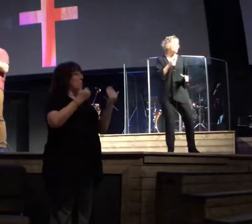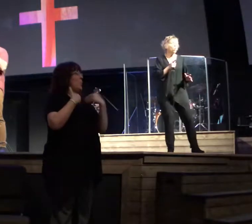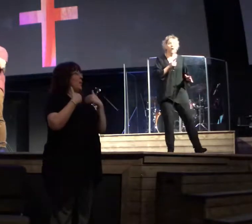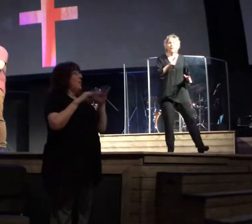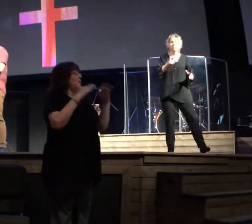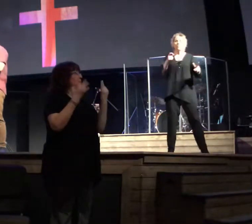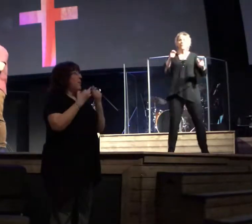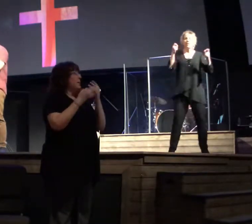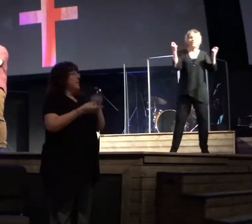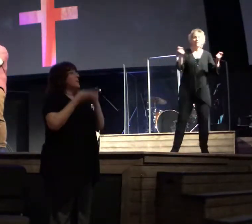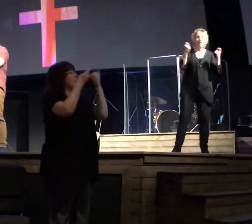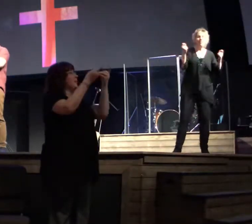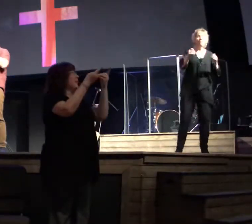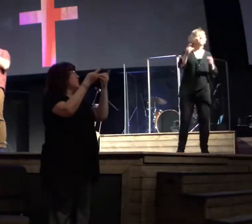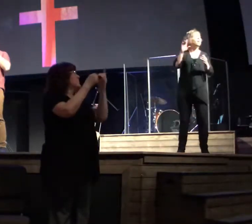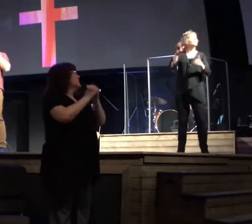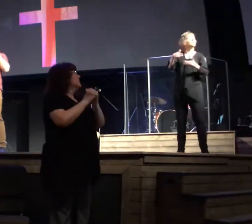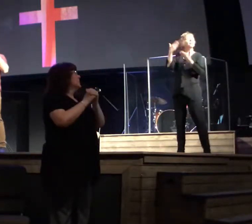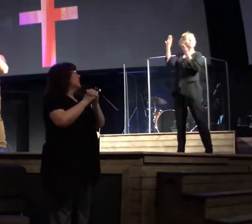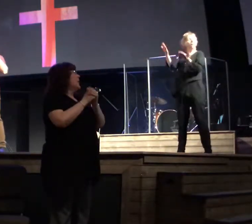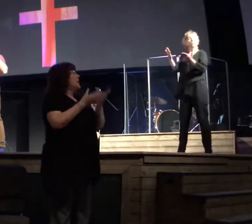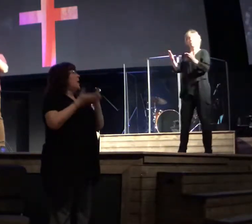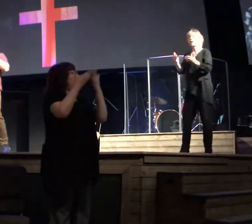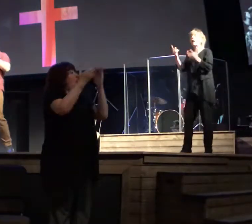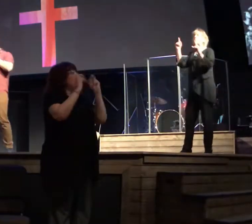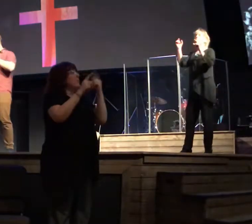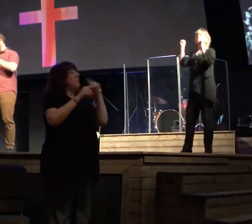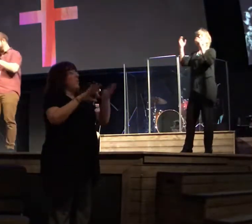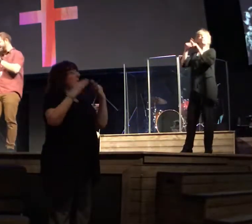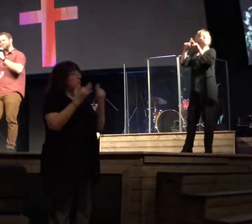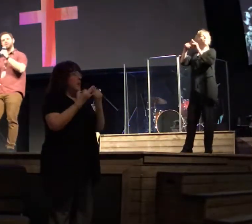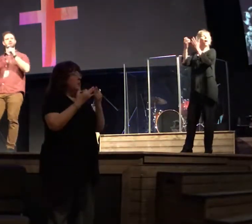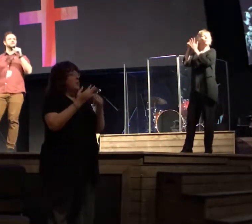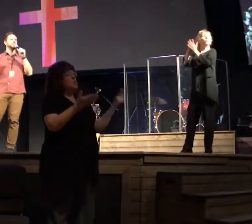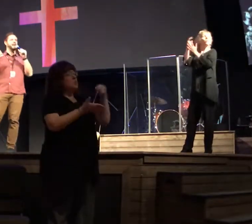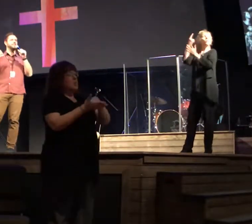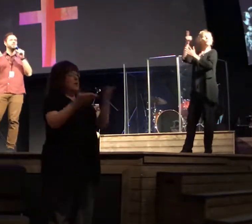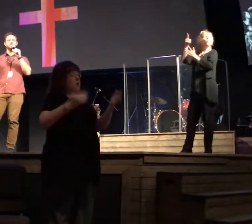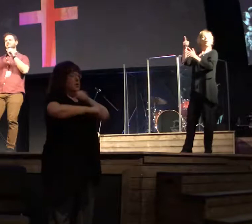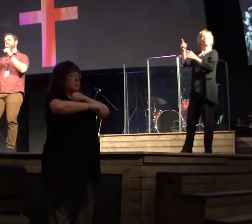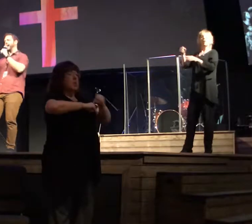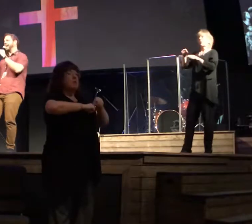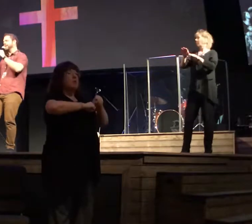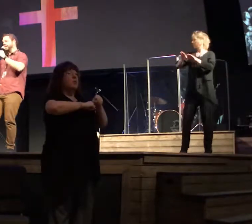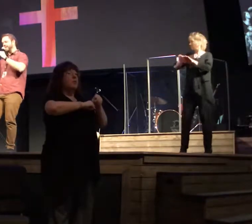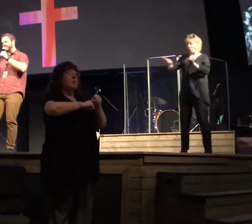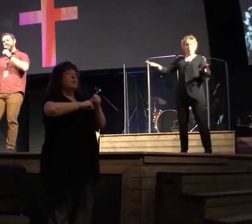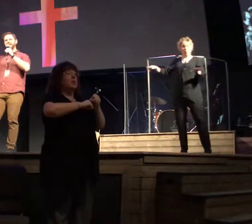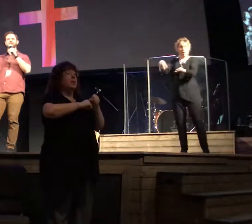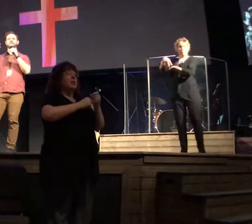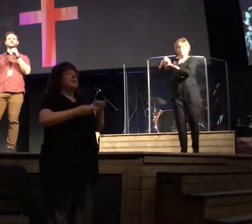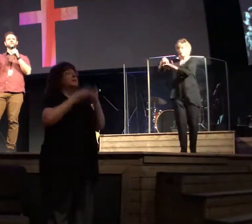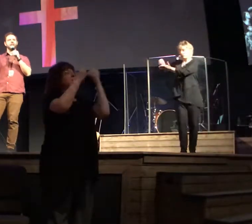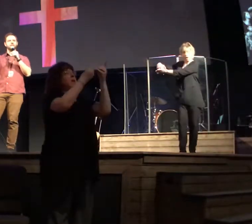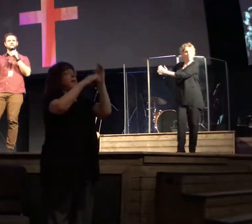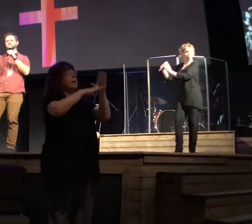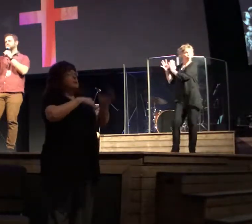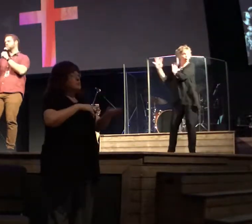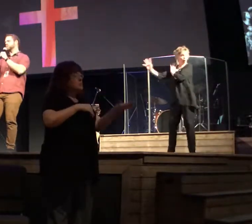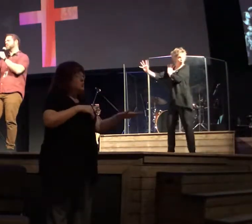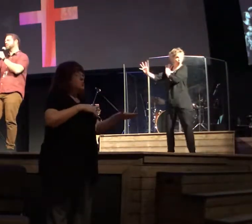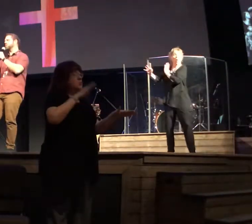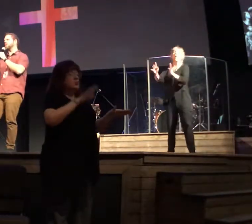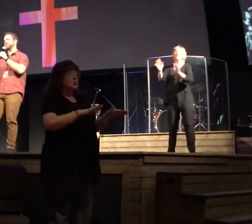having family dedications. Family dedication is an opportunity for a family to stand up here on the platform, and they dedicate their child